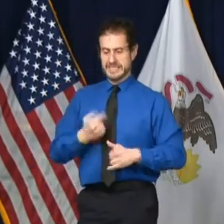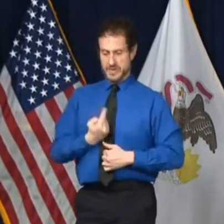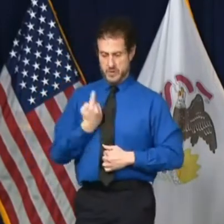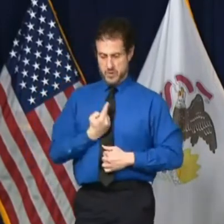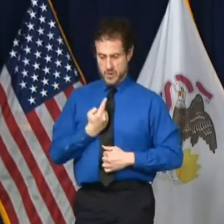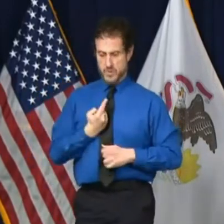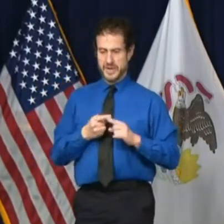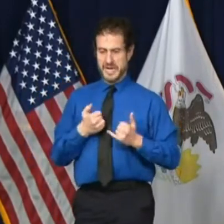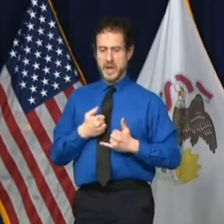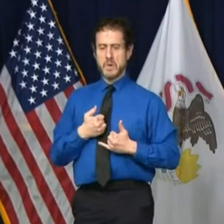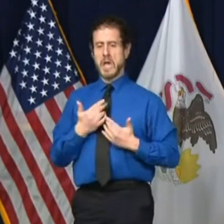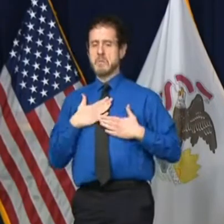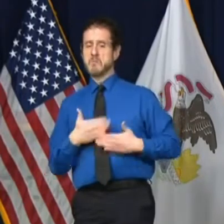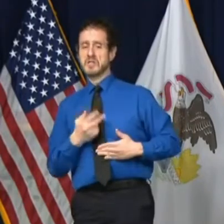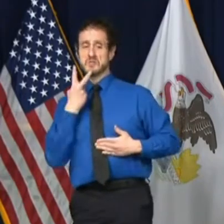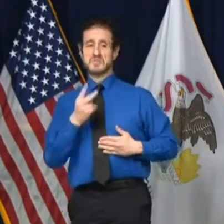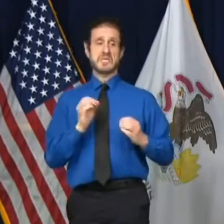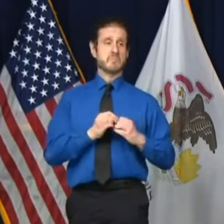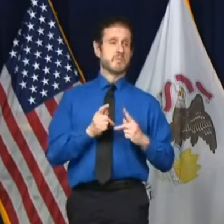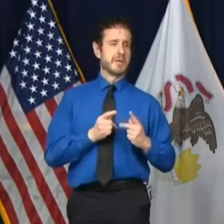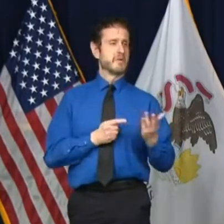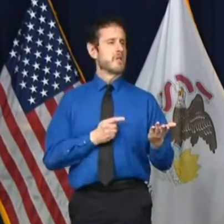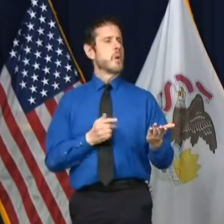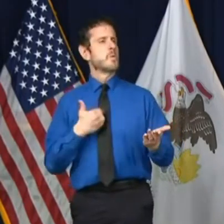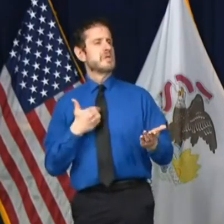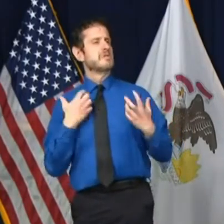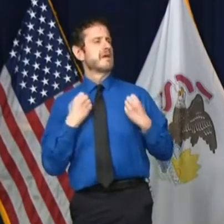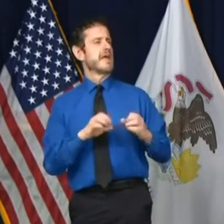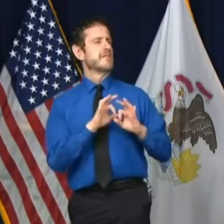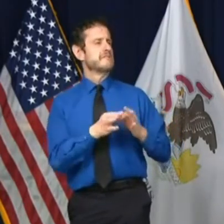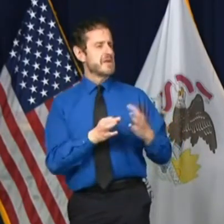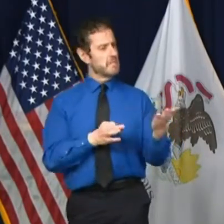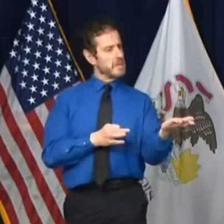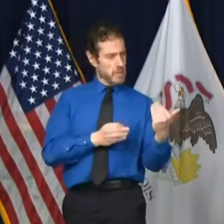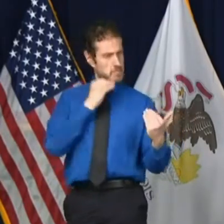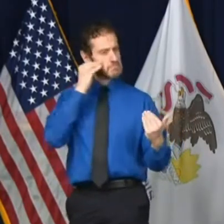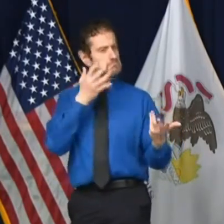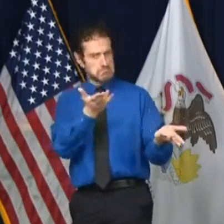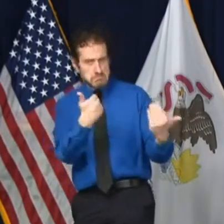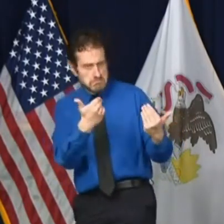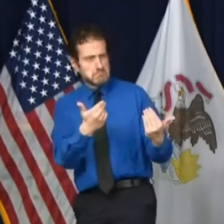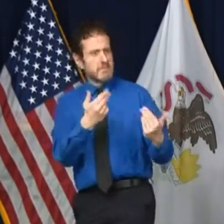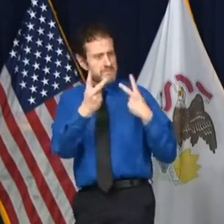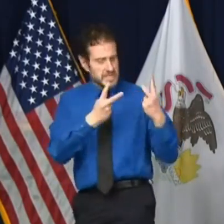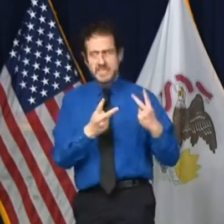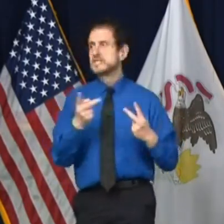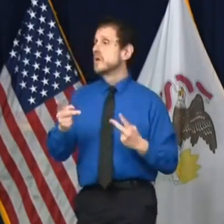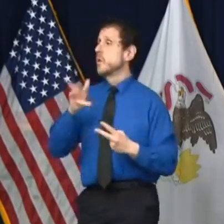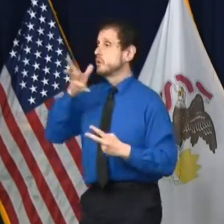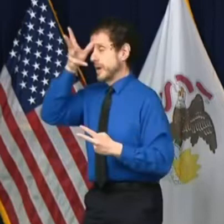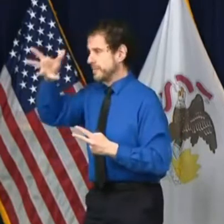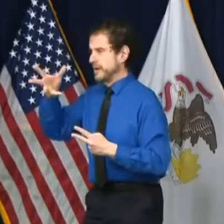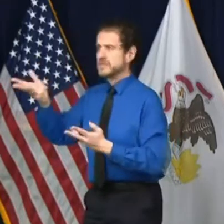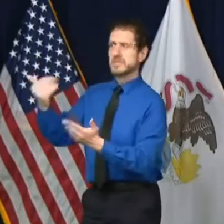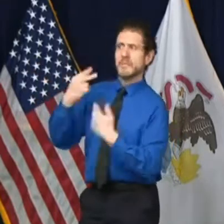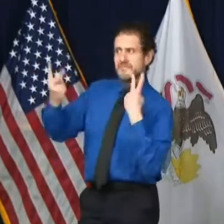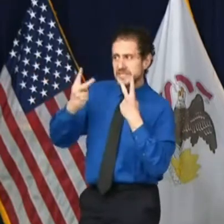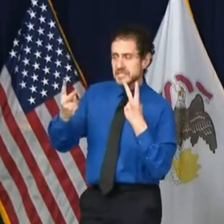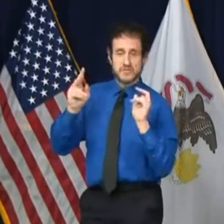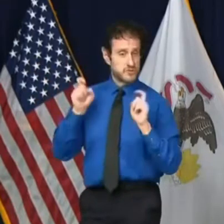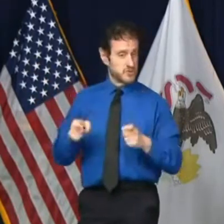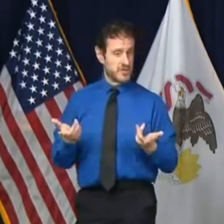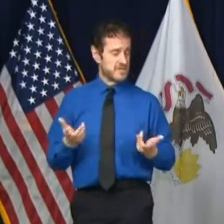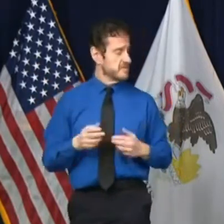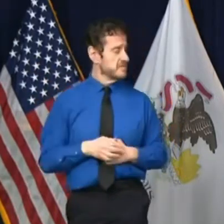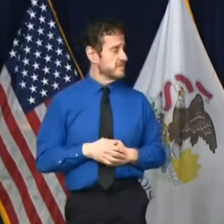that they're seeing. So would you say that seeing your healthy family members is okay? No. So I just will remind everybody